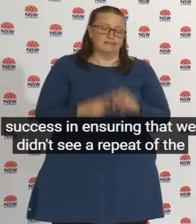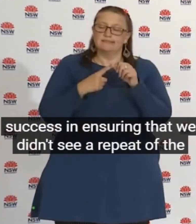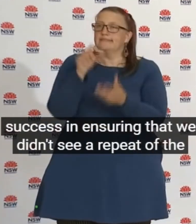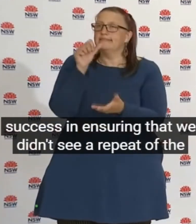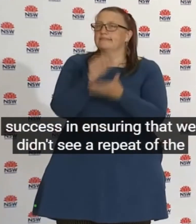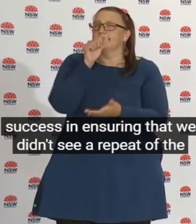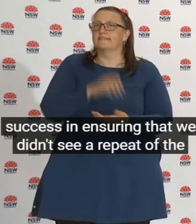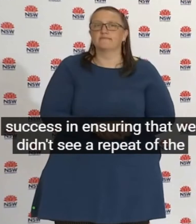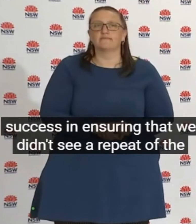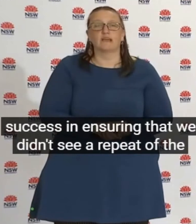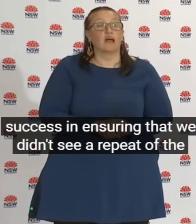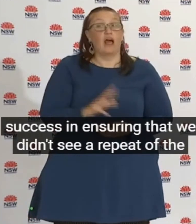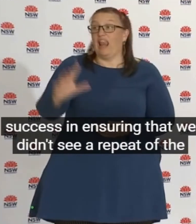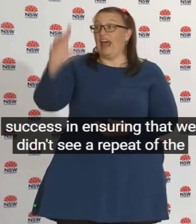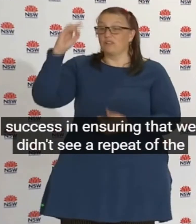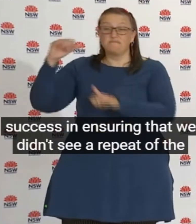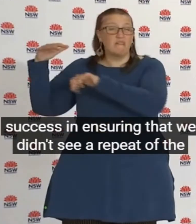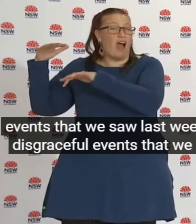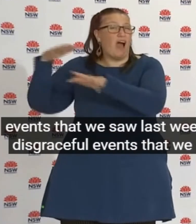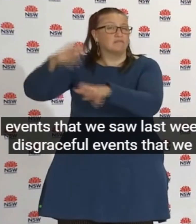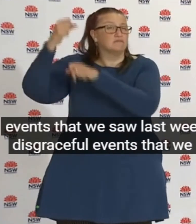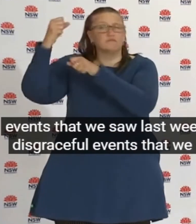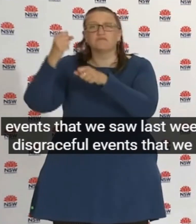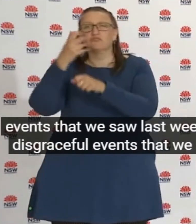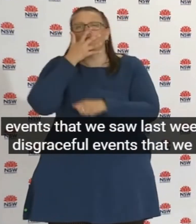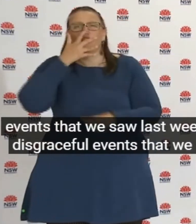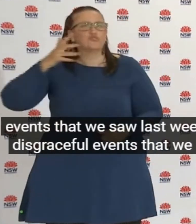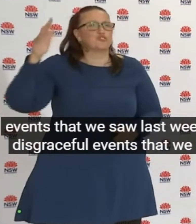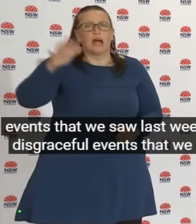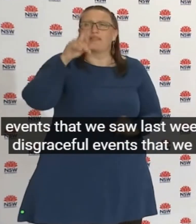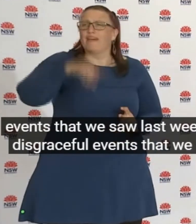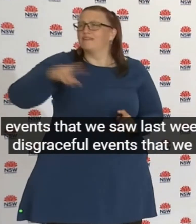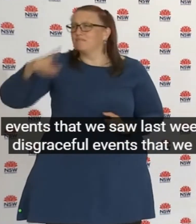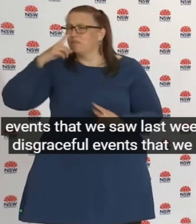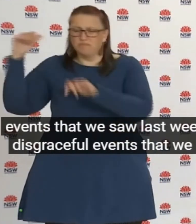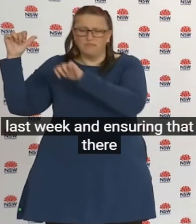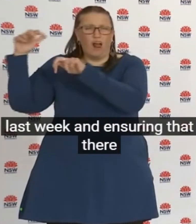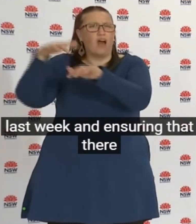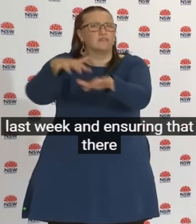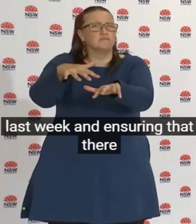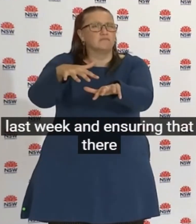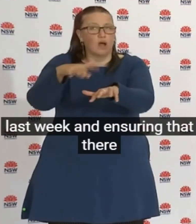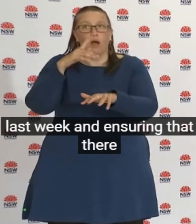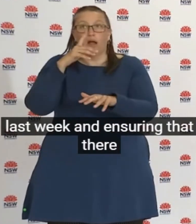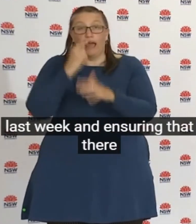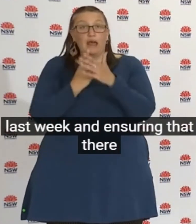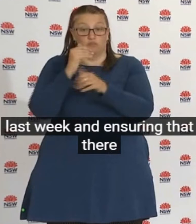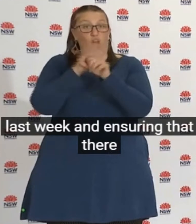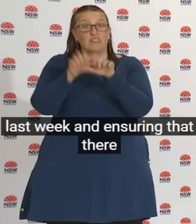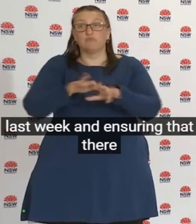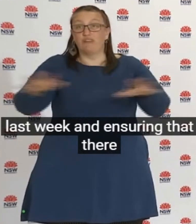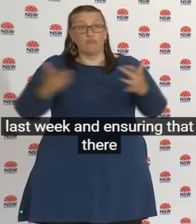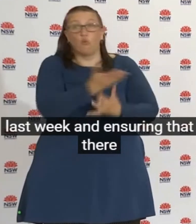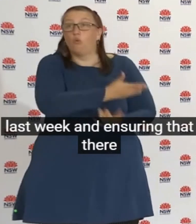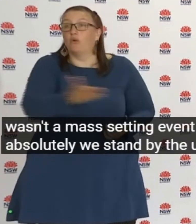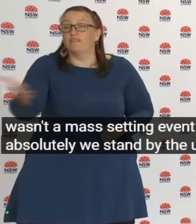of the events that we saw last week, the disgraceful events that we saw last week, and ensuring that there wasn't a mass seating event. So absolutely we stand by